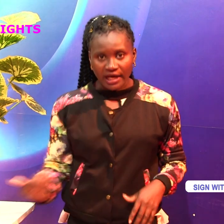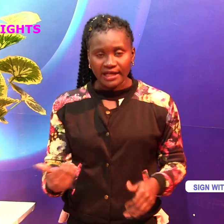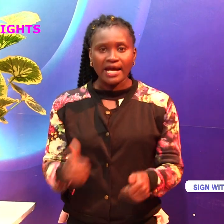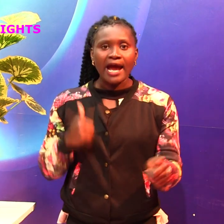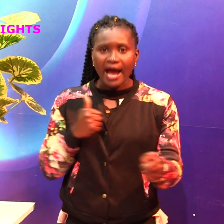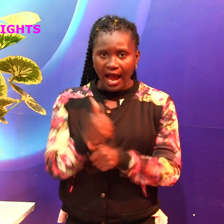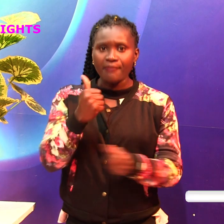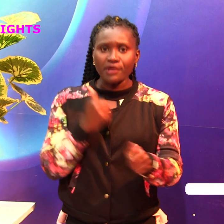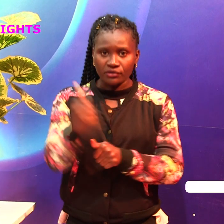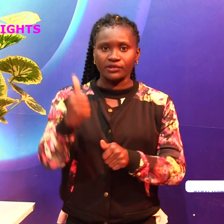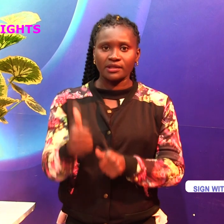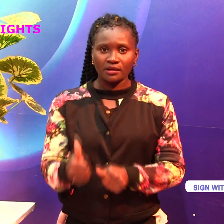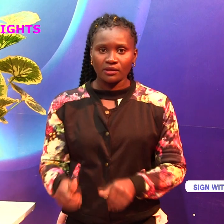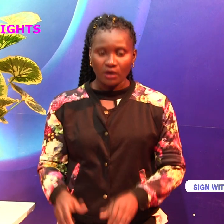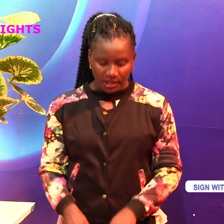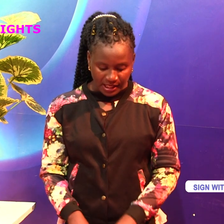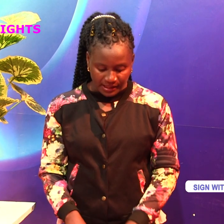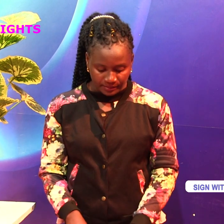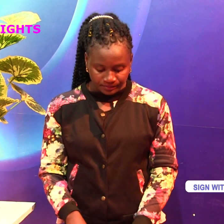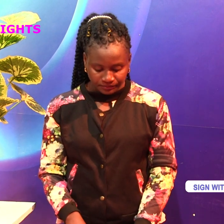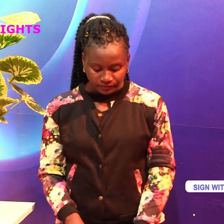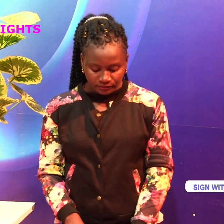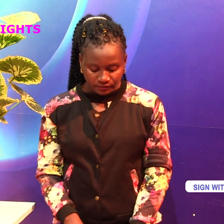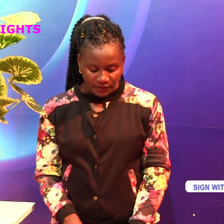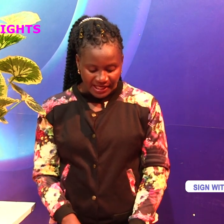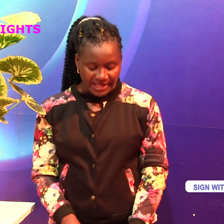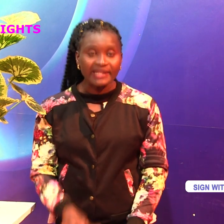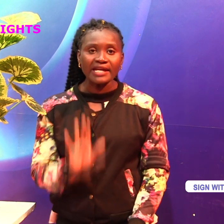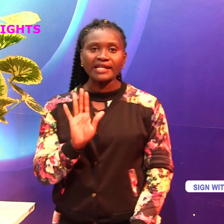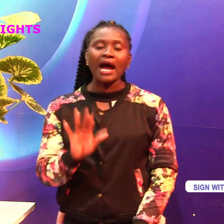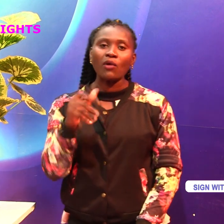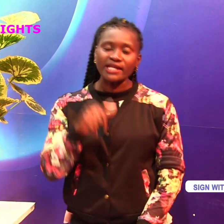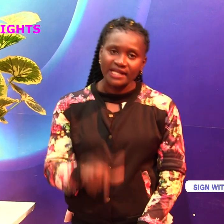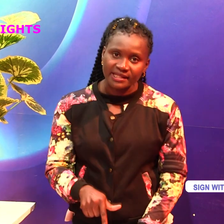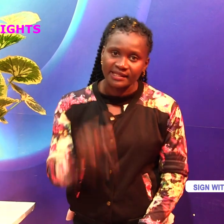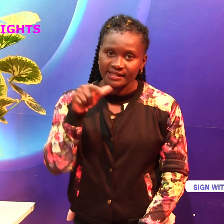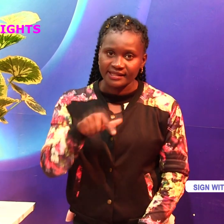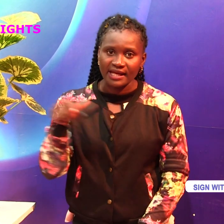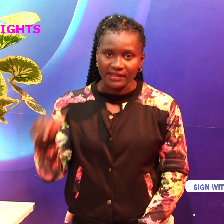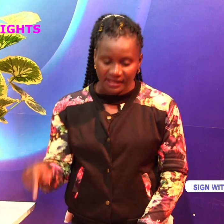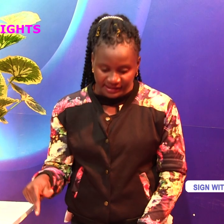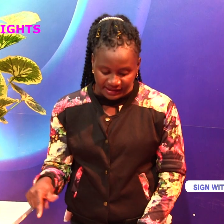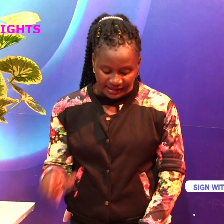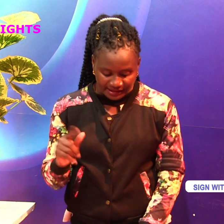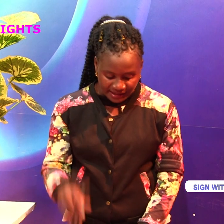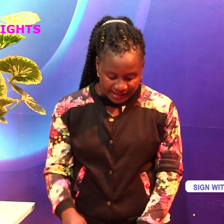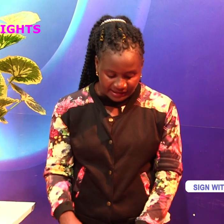children abuse. Okay? And then our next sentence is this